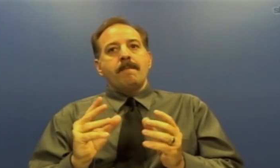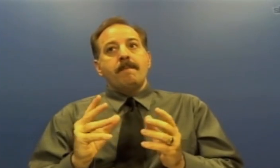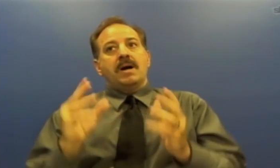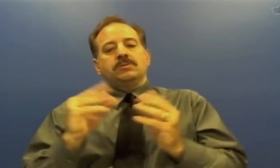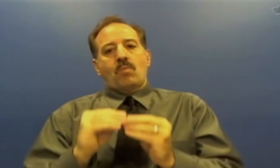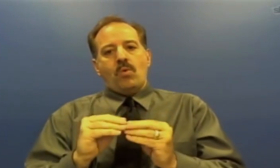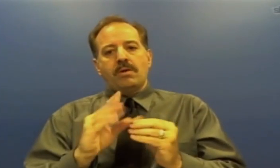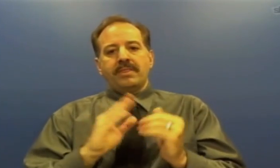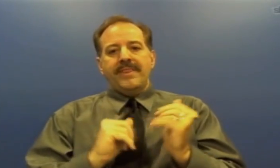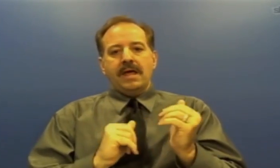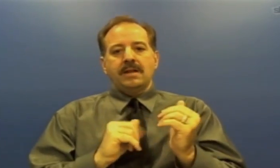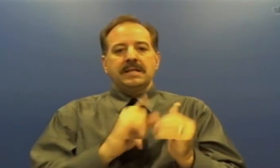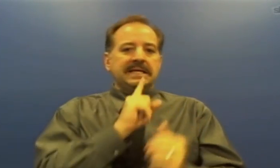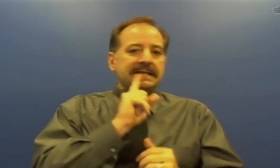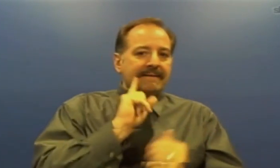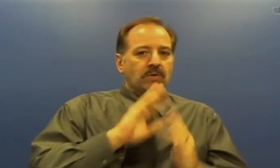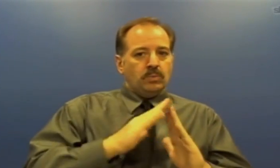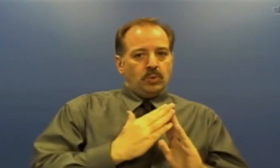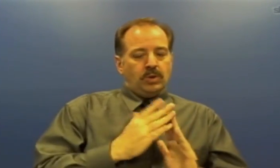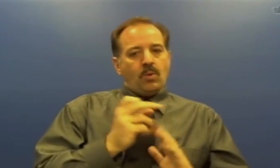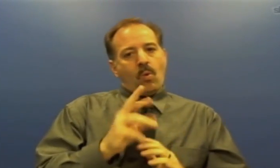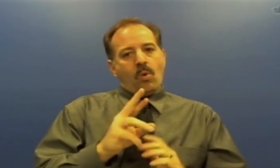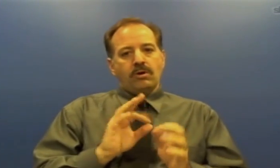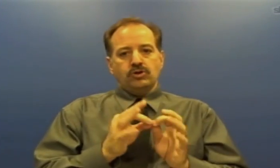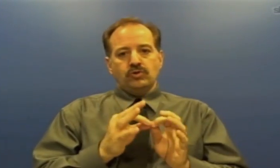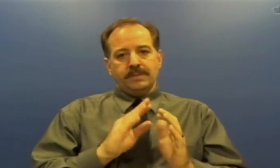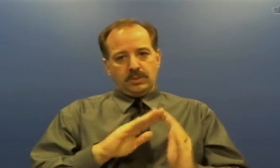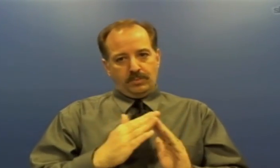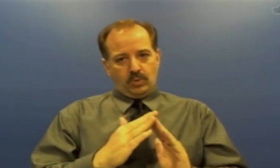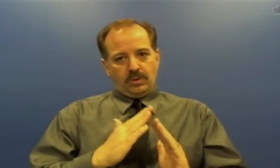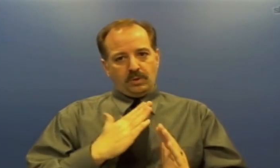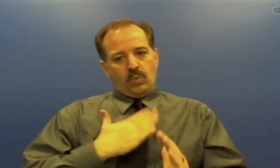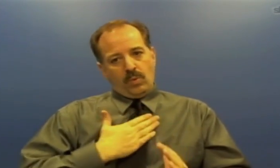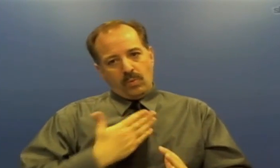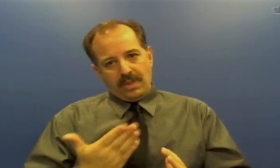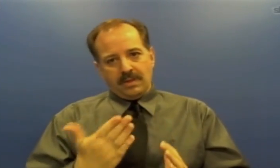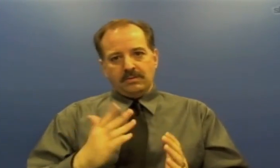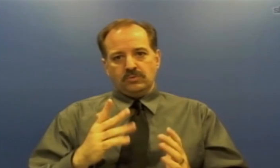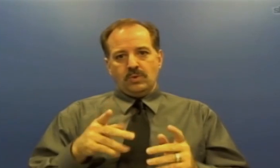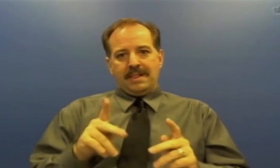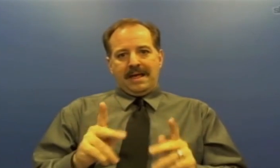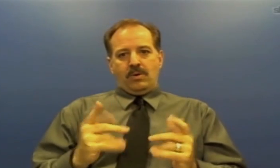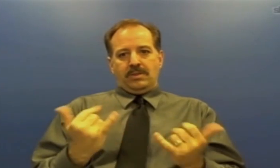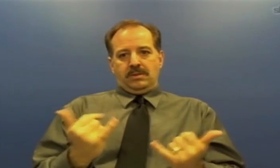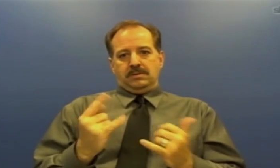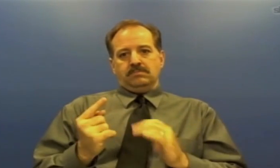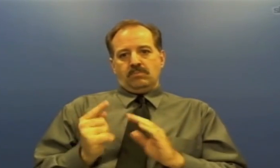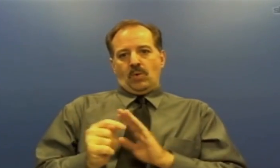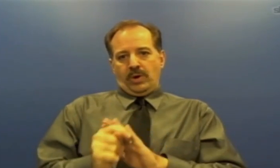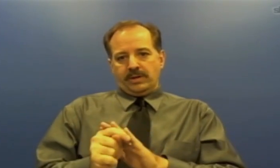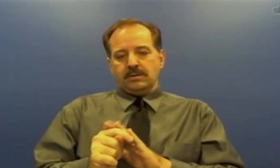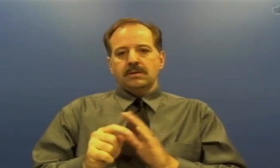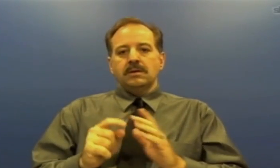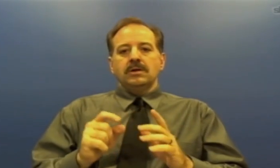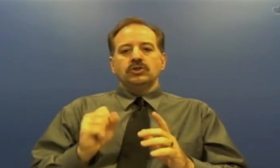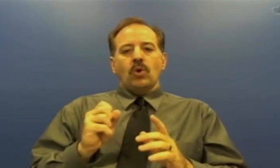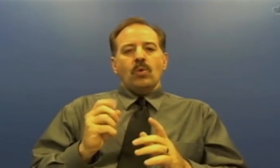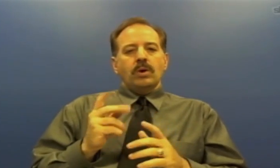see about using VRI. Sometimes the judge will ask that the VRI be used. But again, we need to make sure that the individual involved